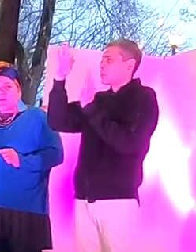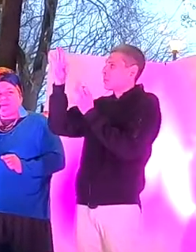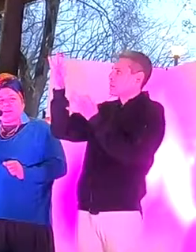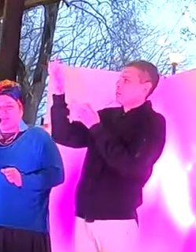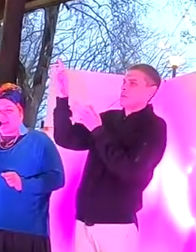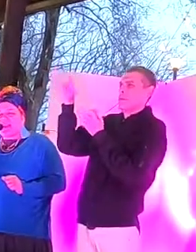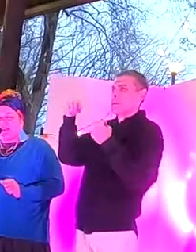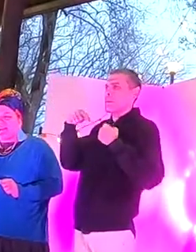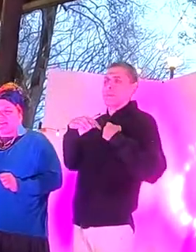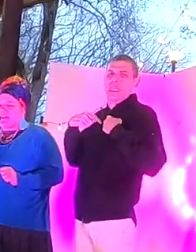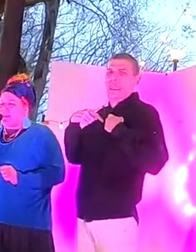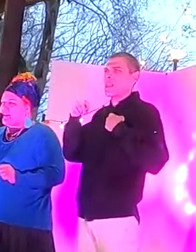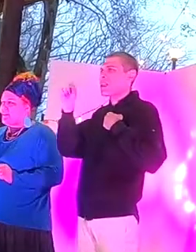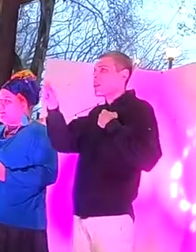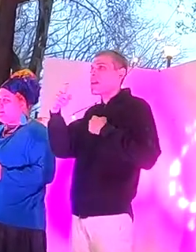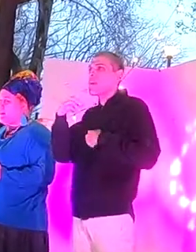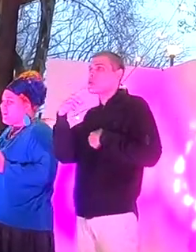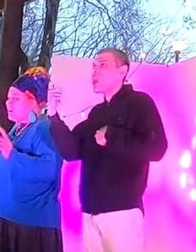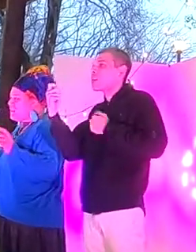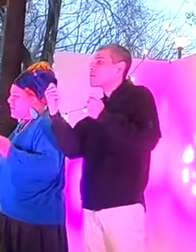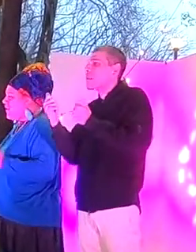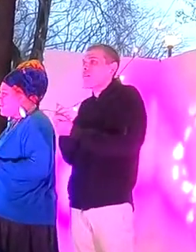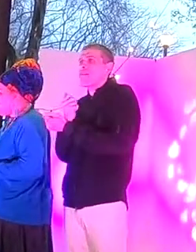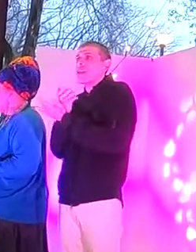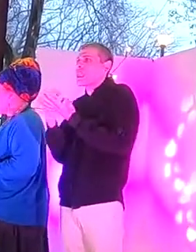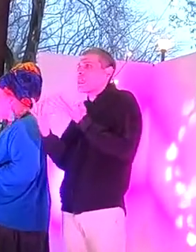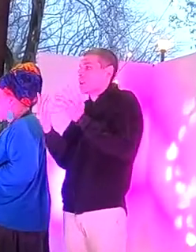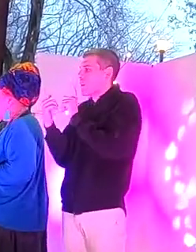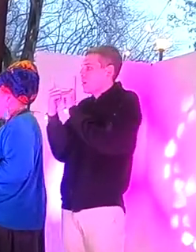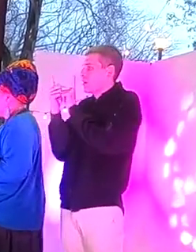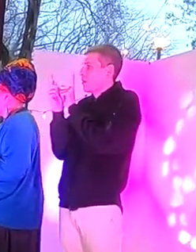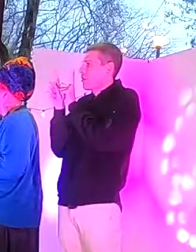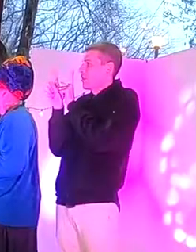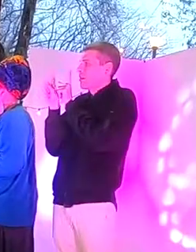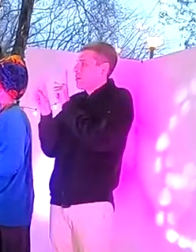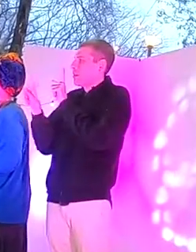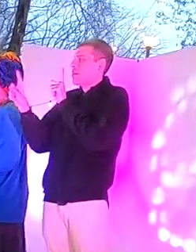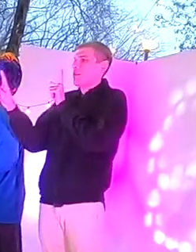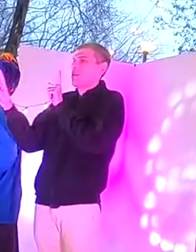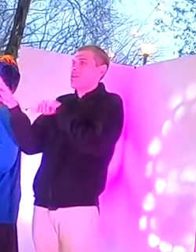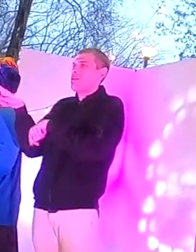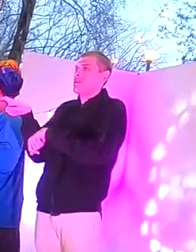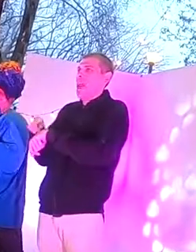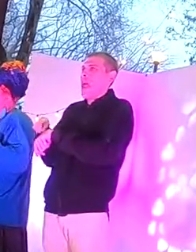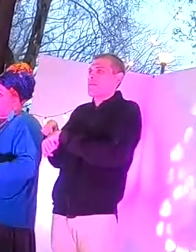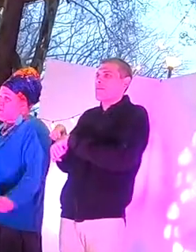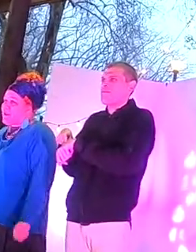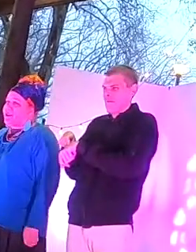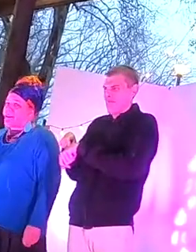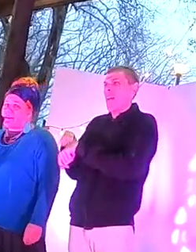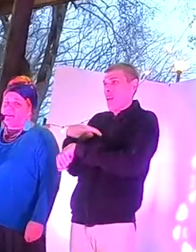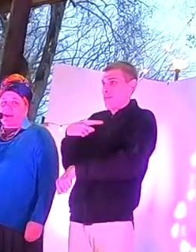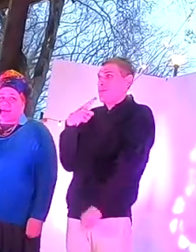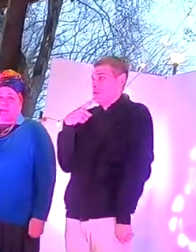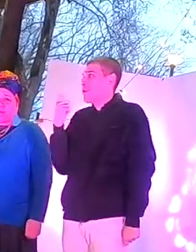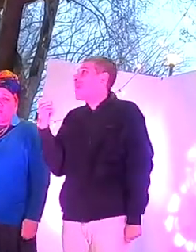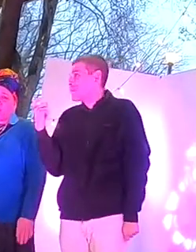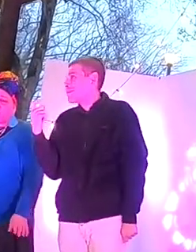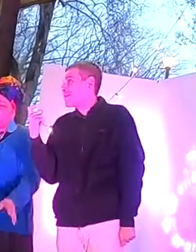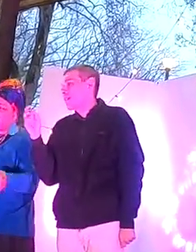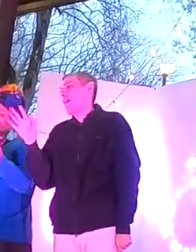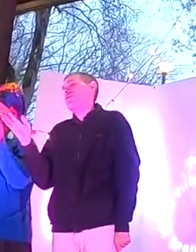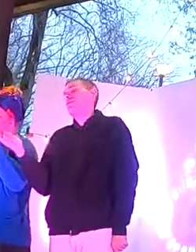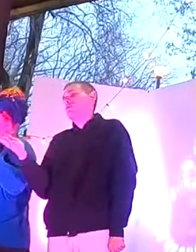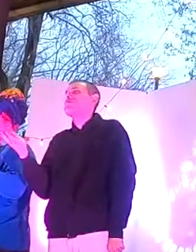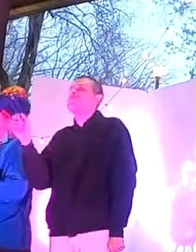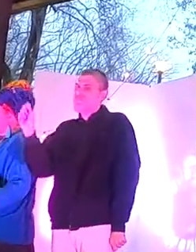I suppose, of anything that would take her time from me. Yes, I'm jealous, I